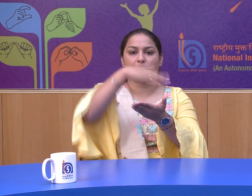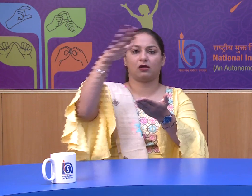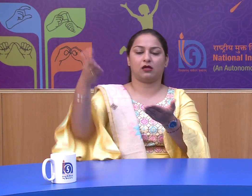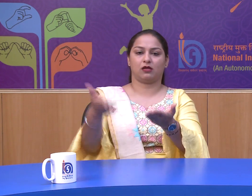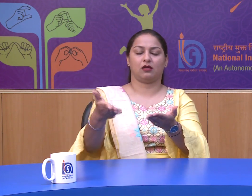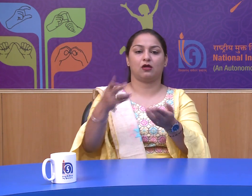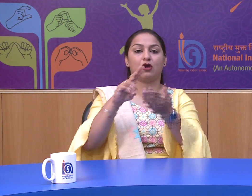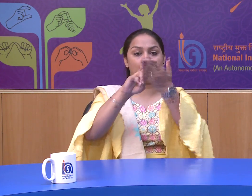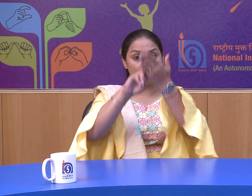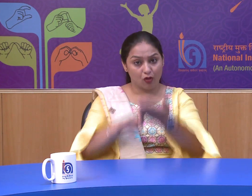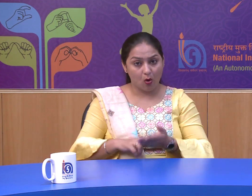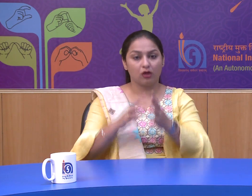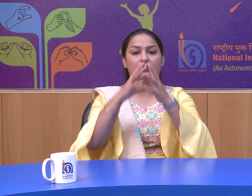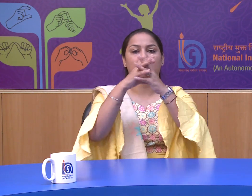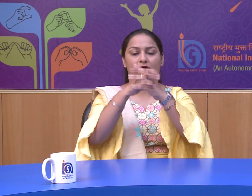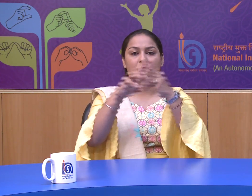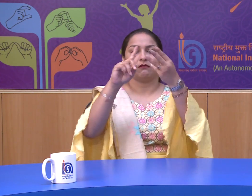north-western border of India.